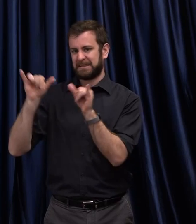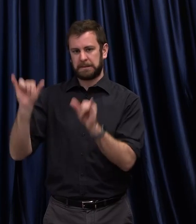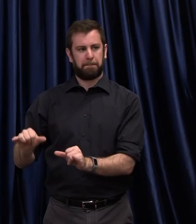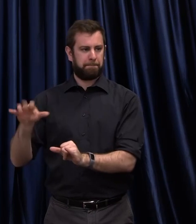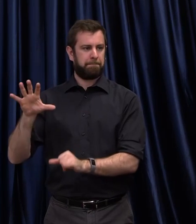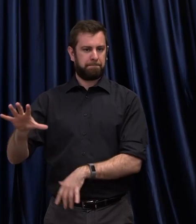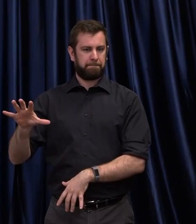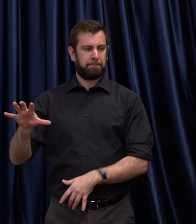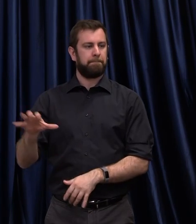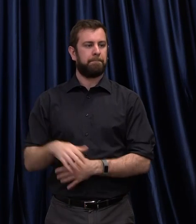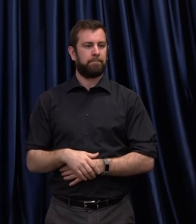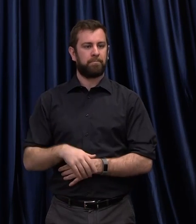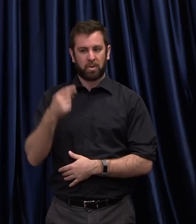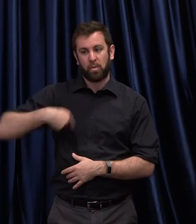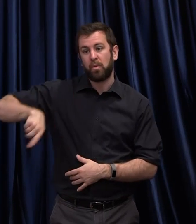the alternative.